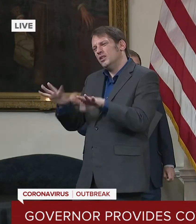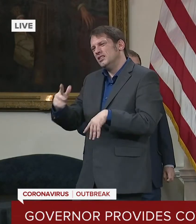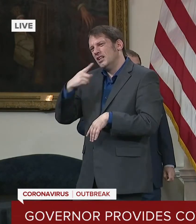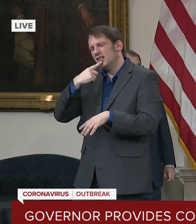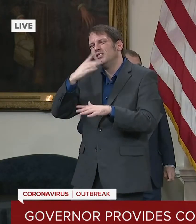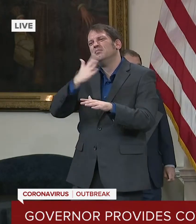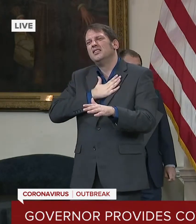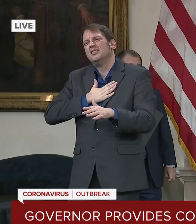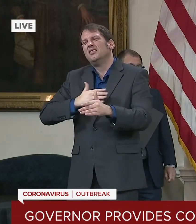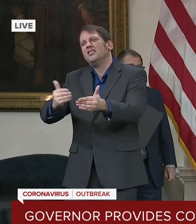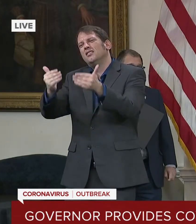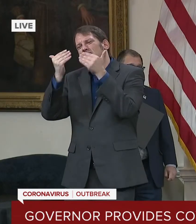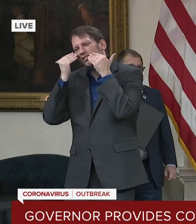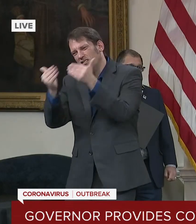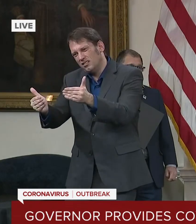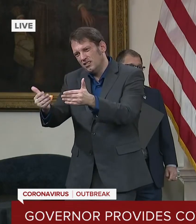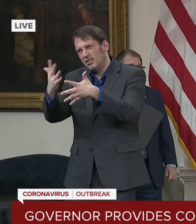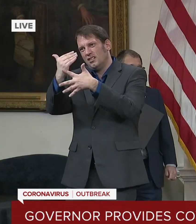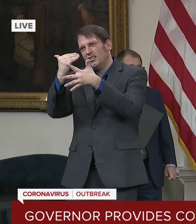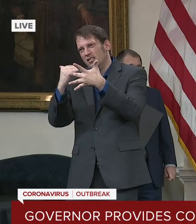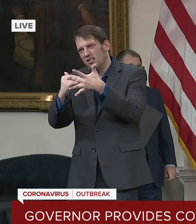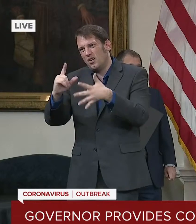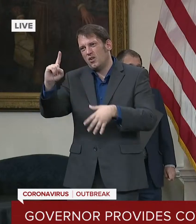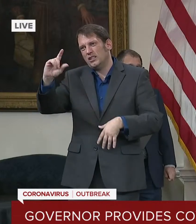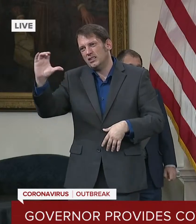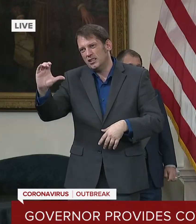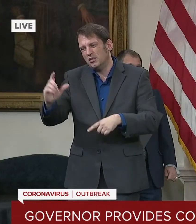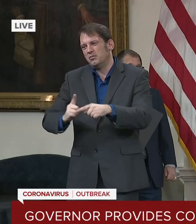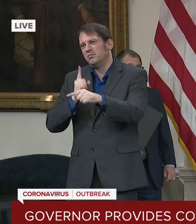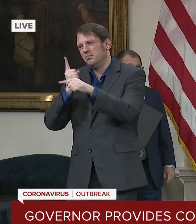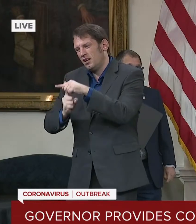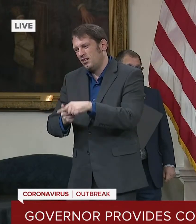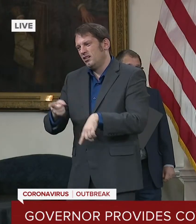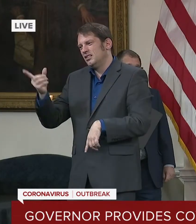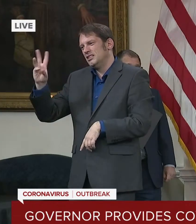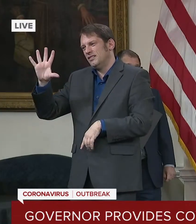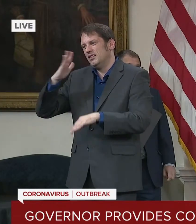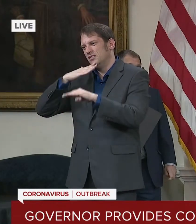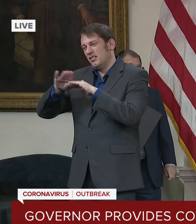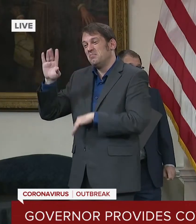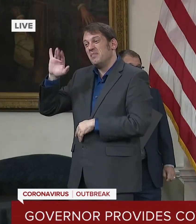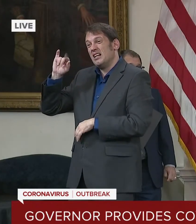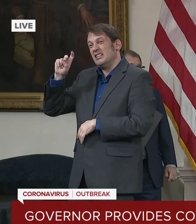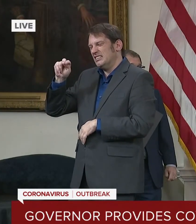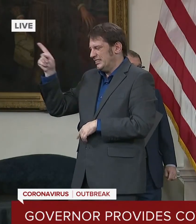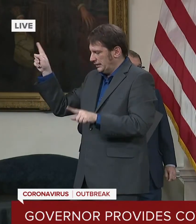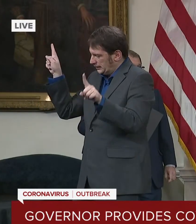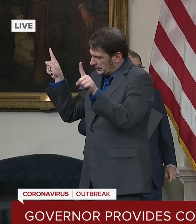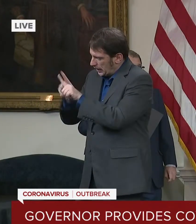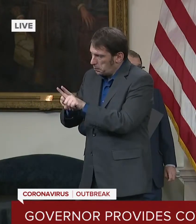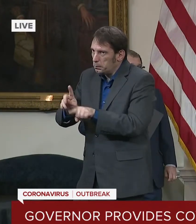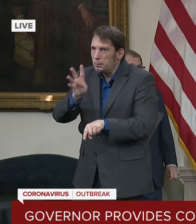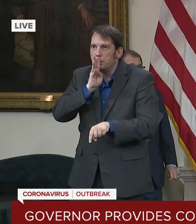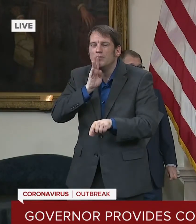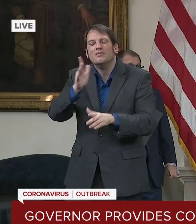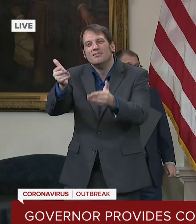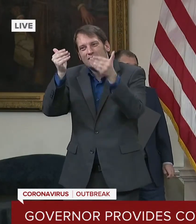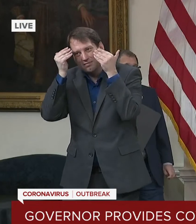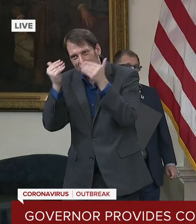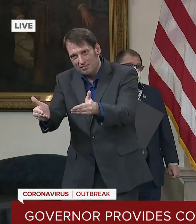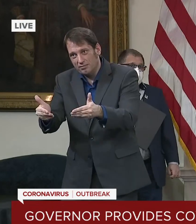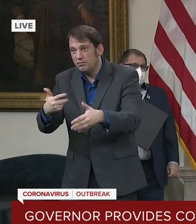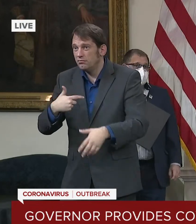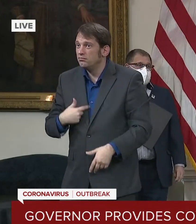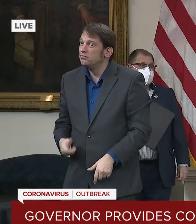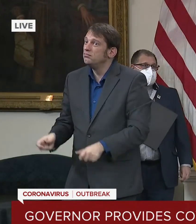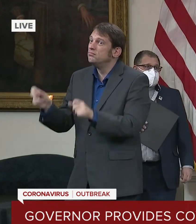thing. They were pushing, pressing. Our county leaders were begging, and most of you in the media were saying, why can't 65-year-olds